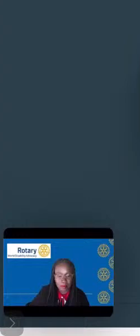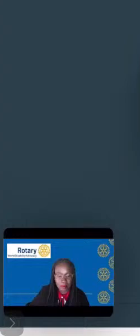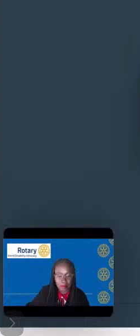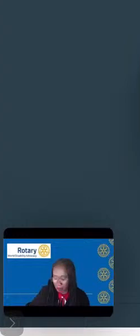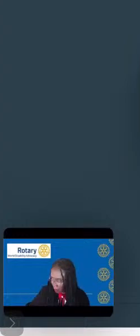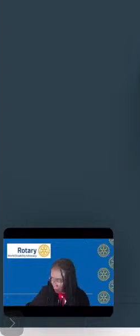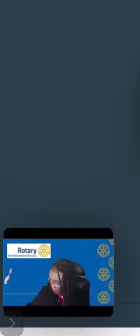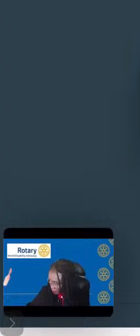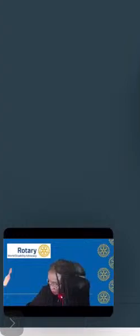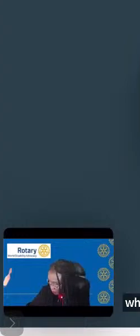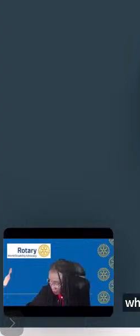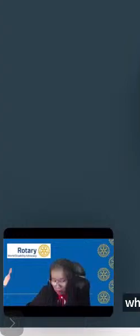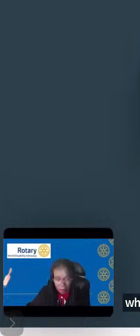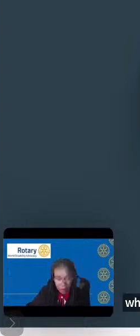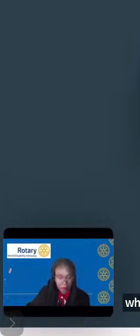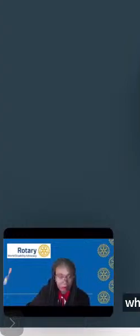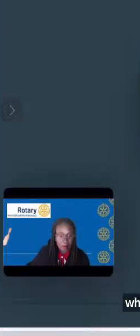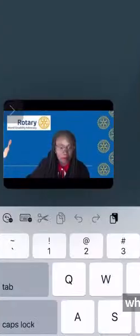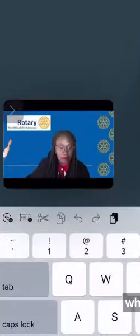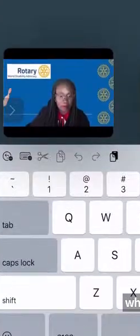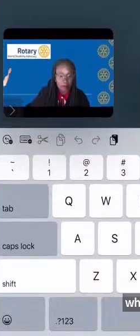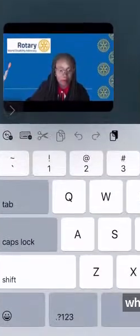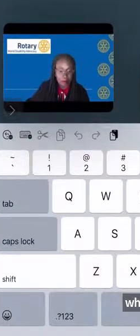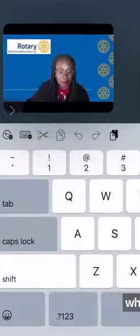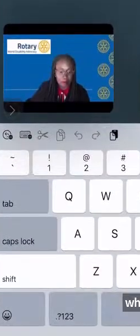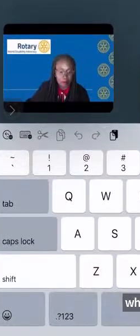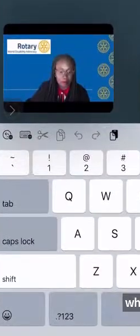shape, we can add a picture. I'm gonna